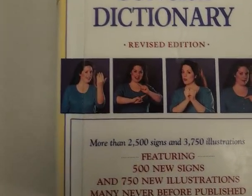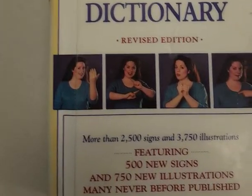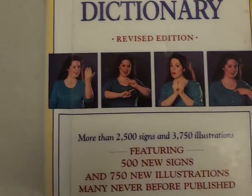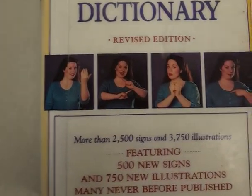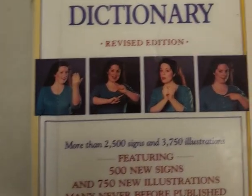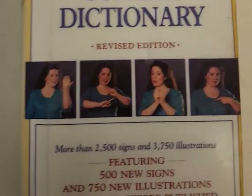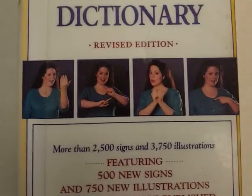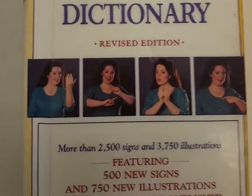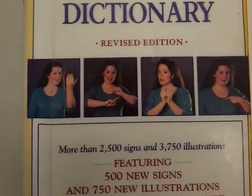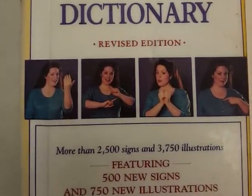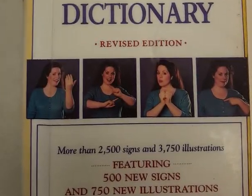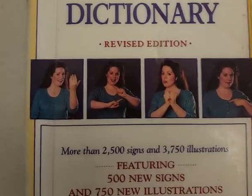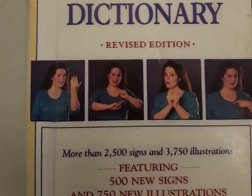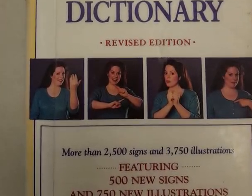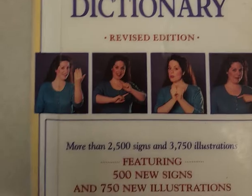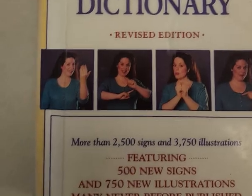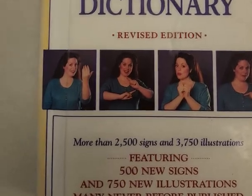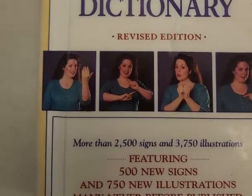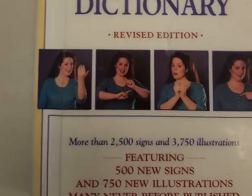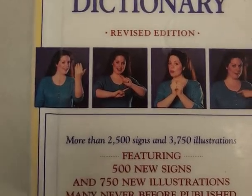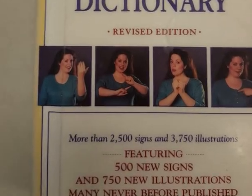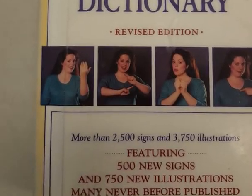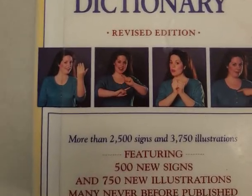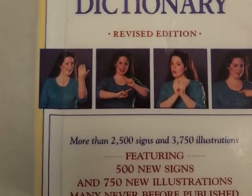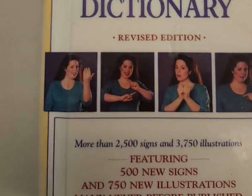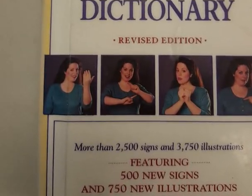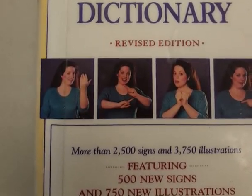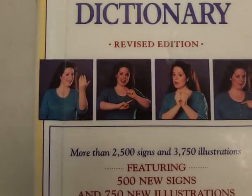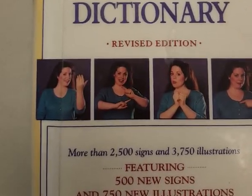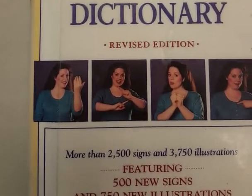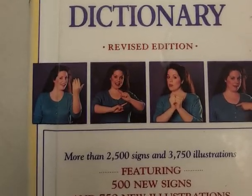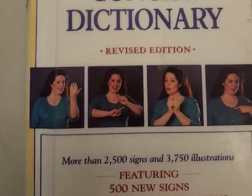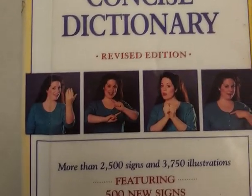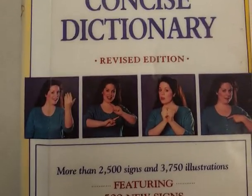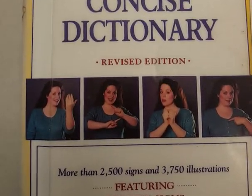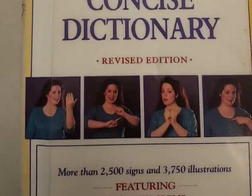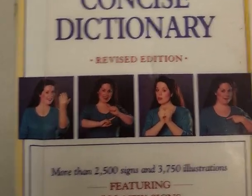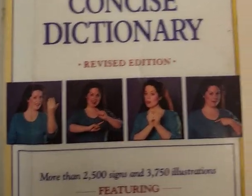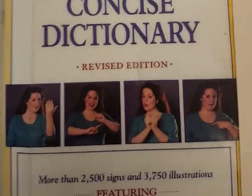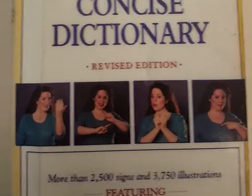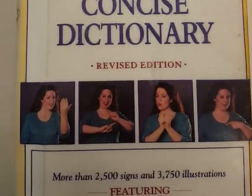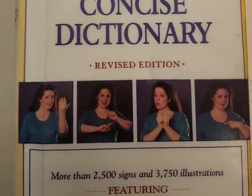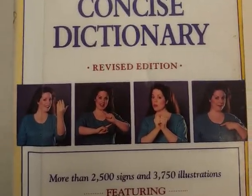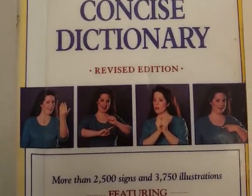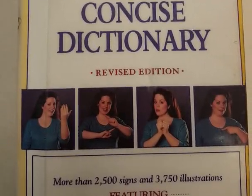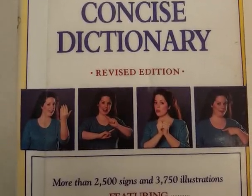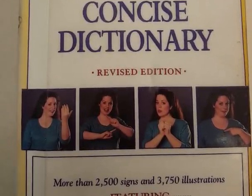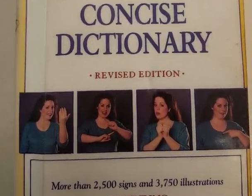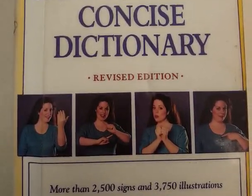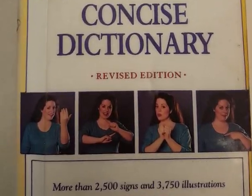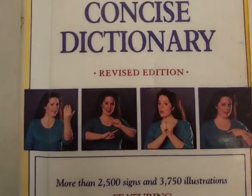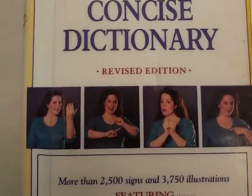I also have a song that I'm applied to this video. I wrote it.